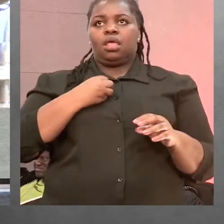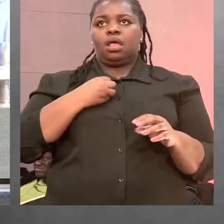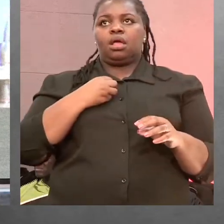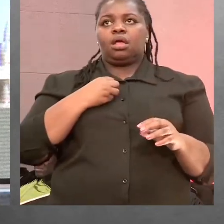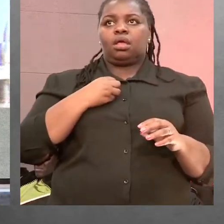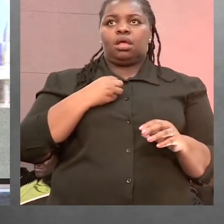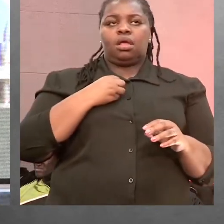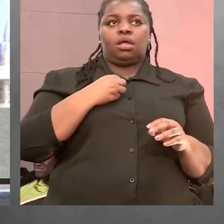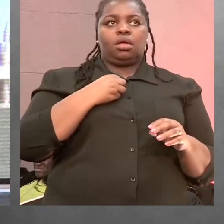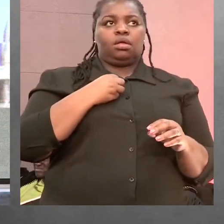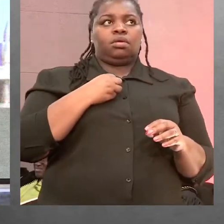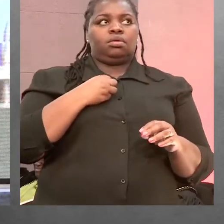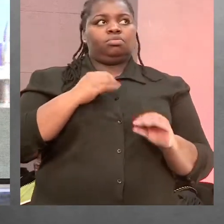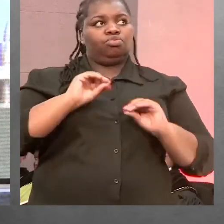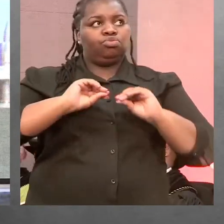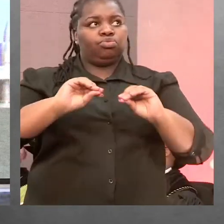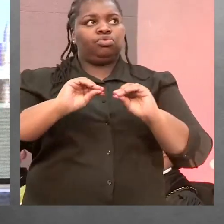nurtured,